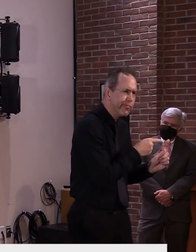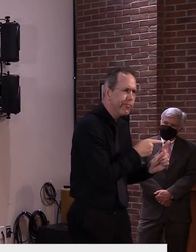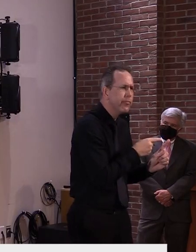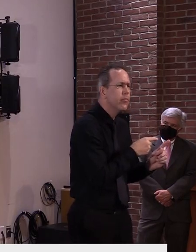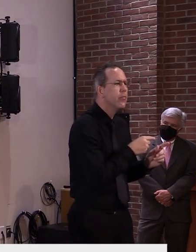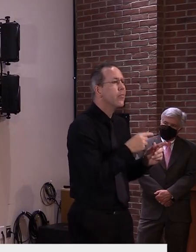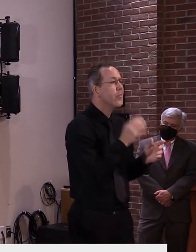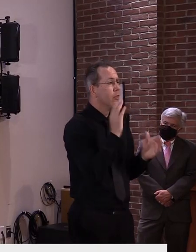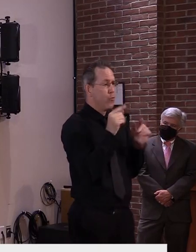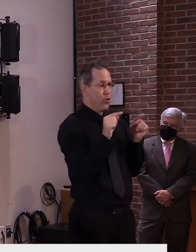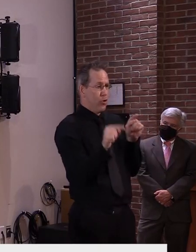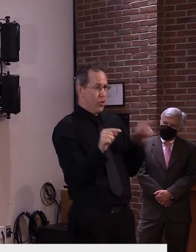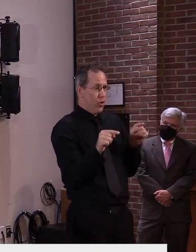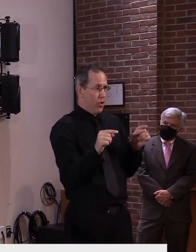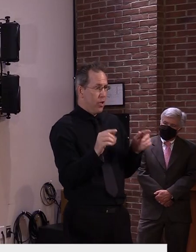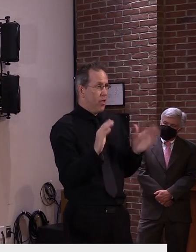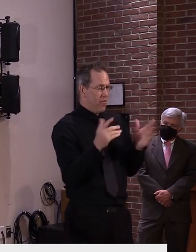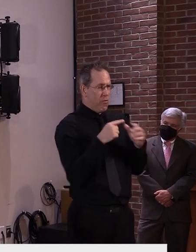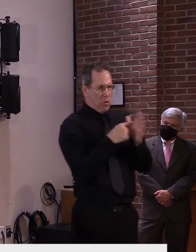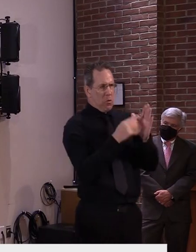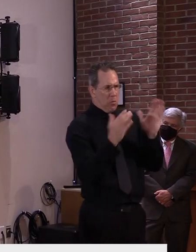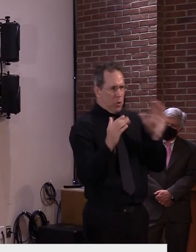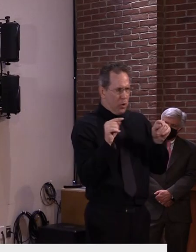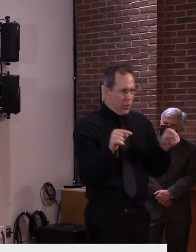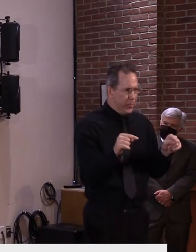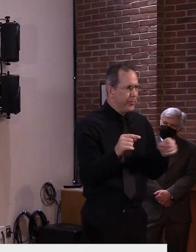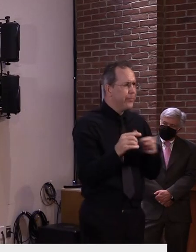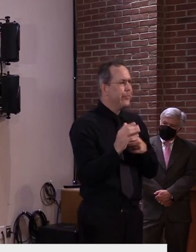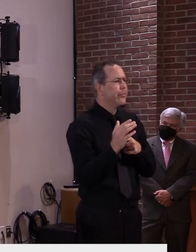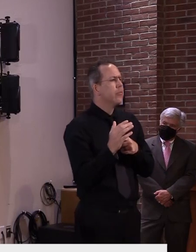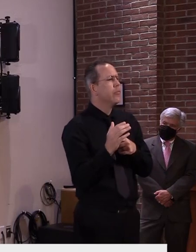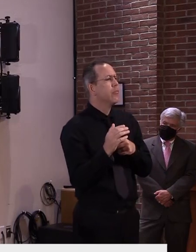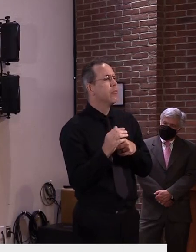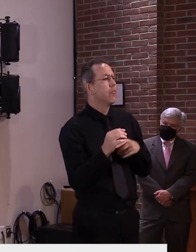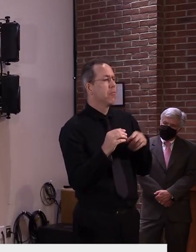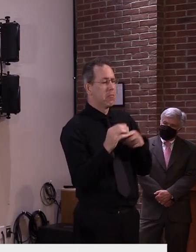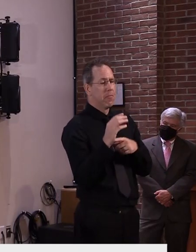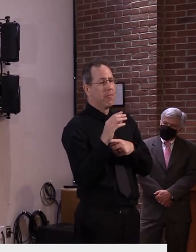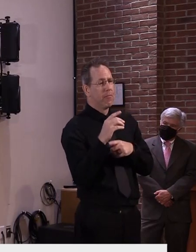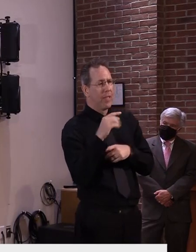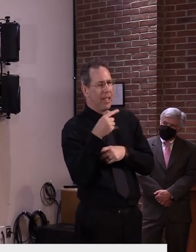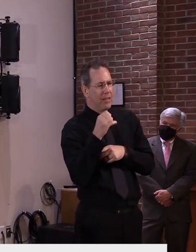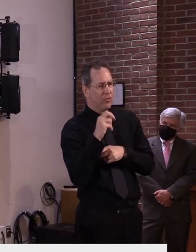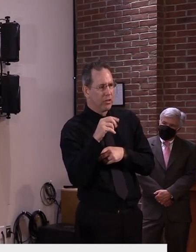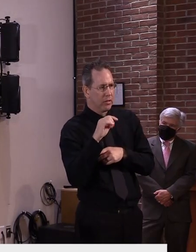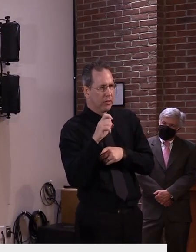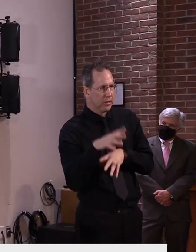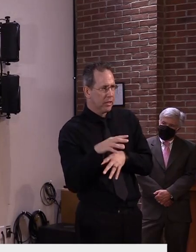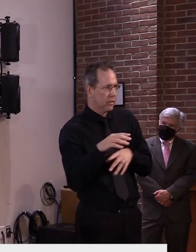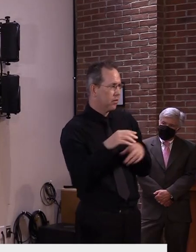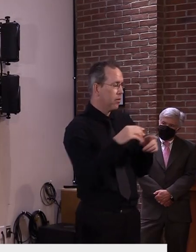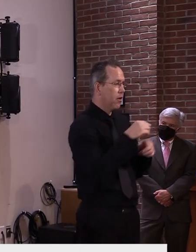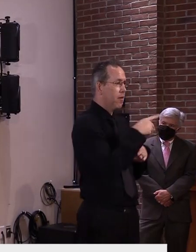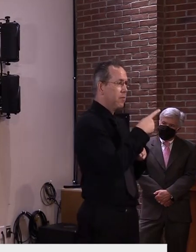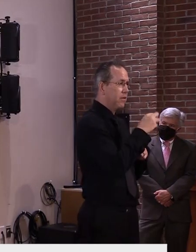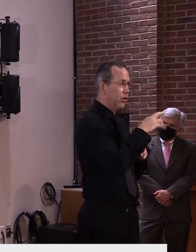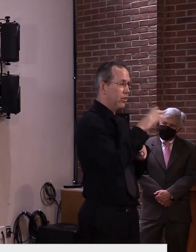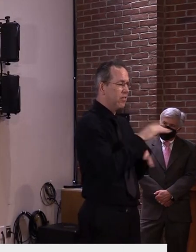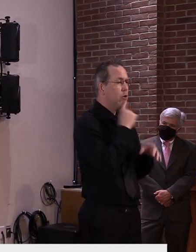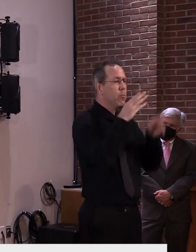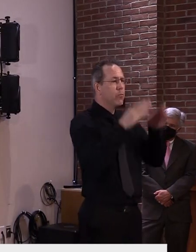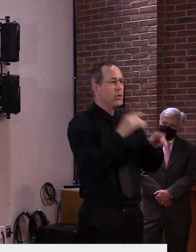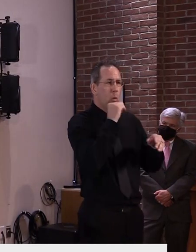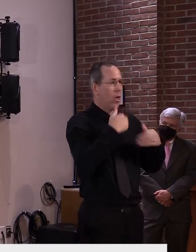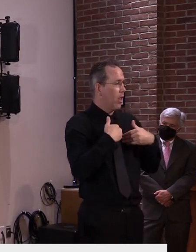likelihood that if you don't have the disease, you're going to test negative, you know, seems to be very high with a minimal